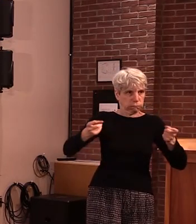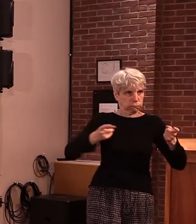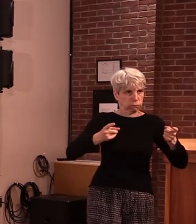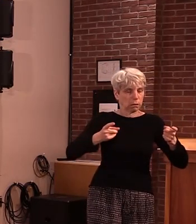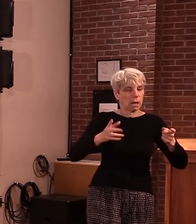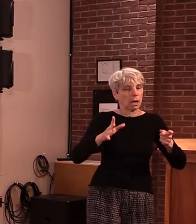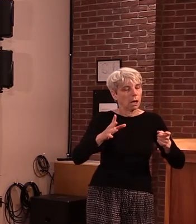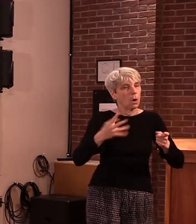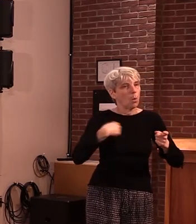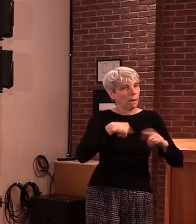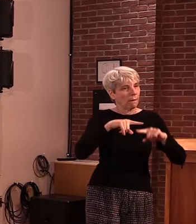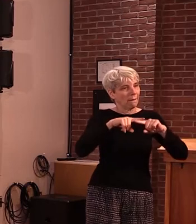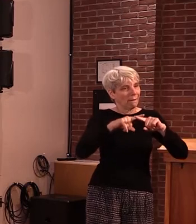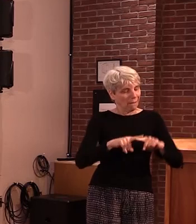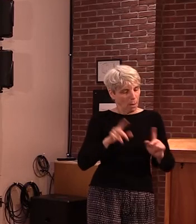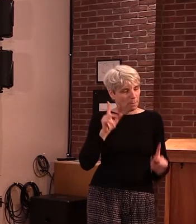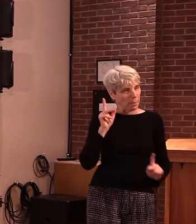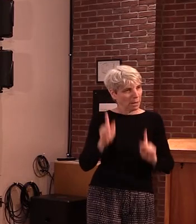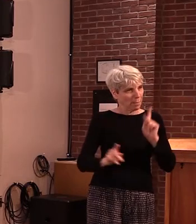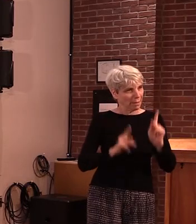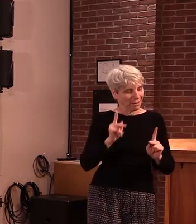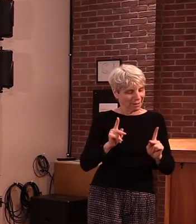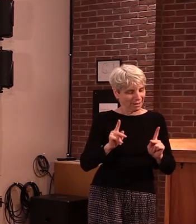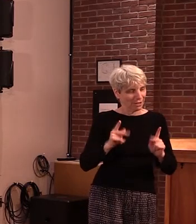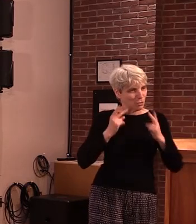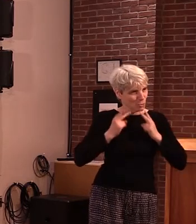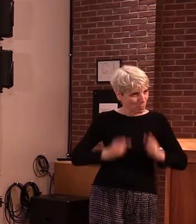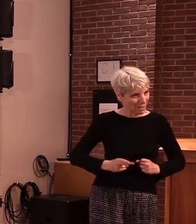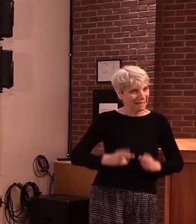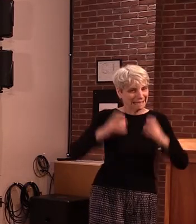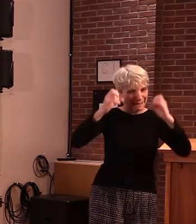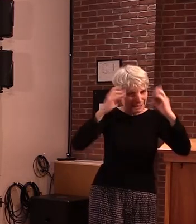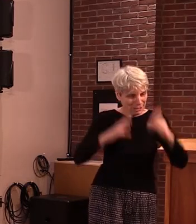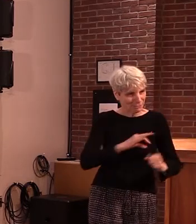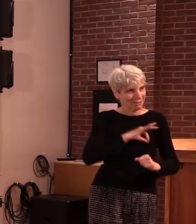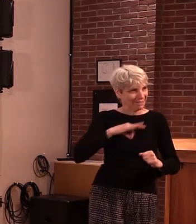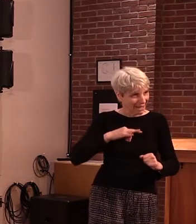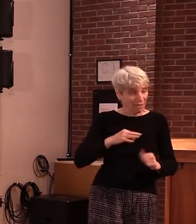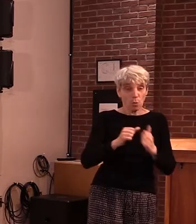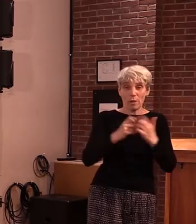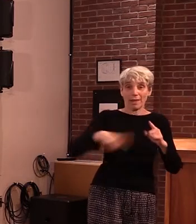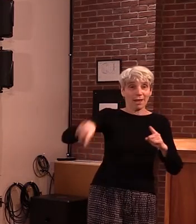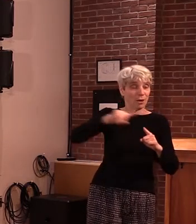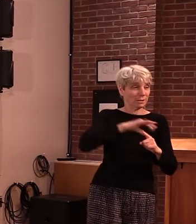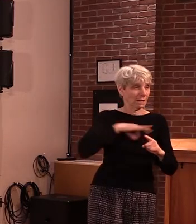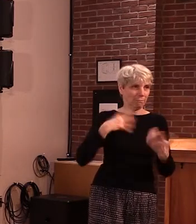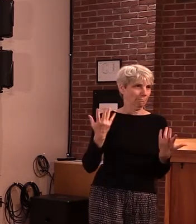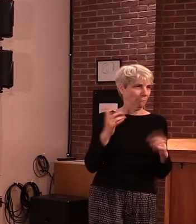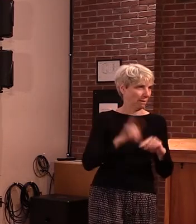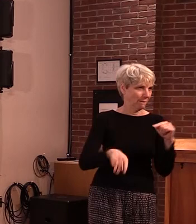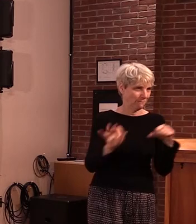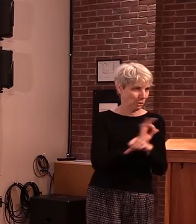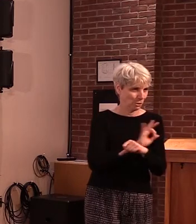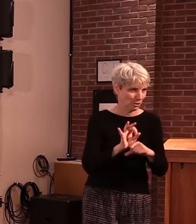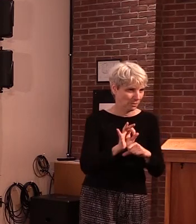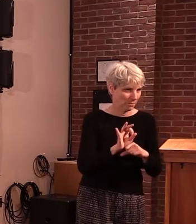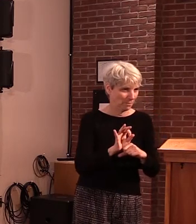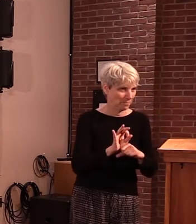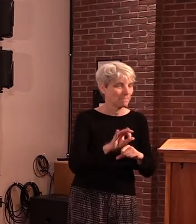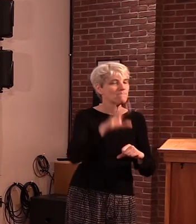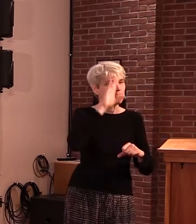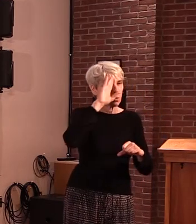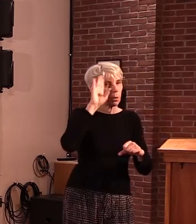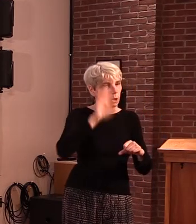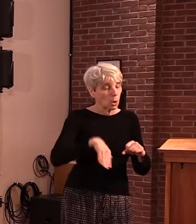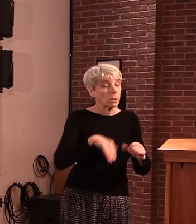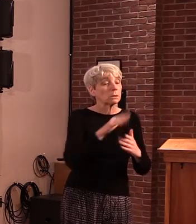on human labor, since education is fundamentally a humanistic endeavor. In spite of our best plans, schools or certain